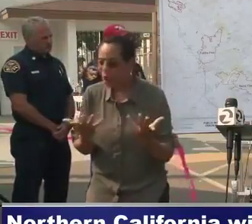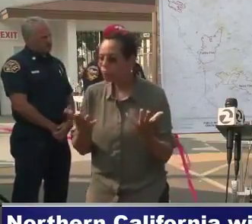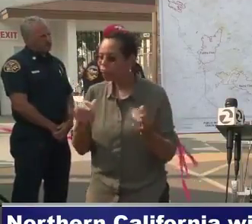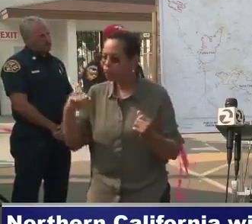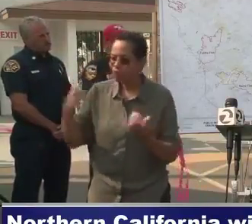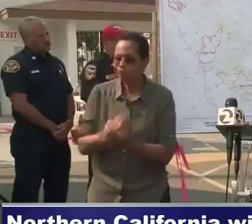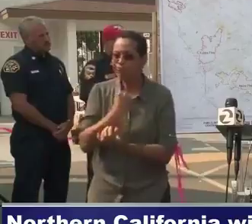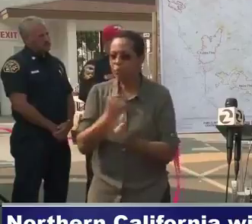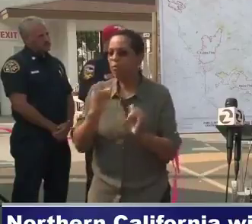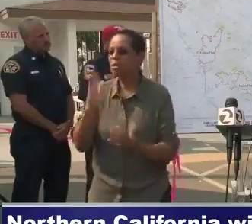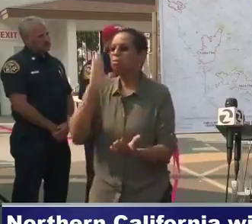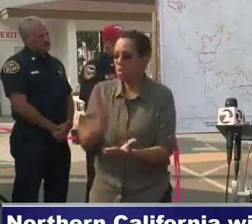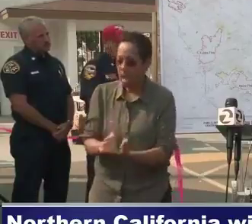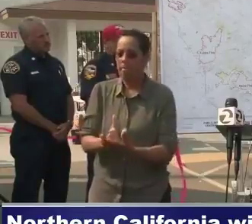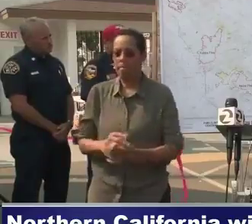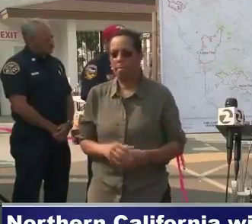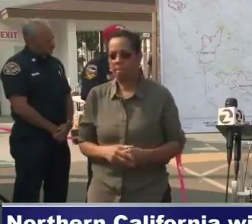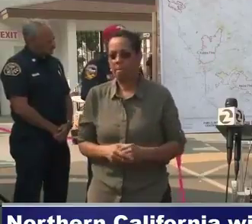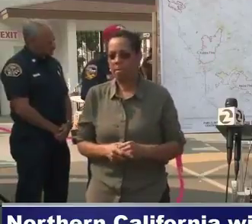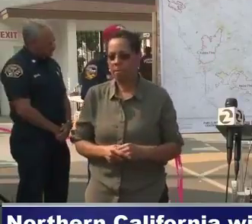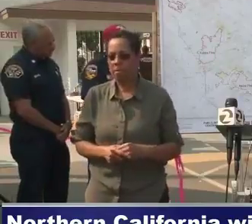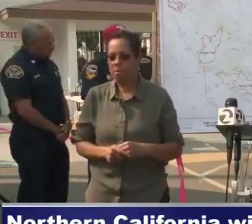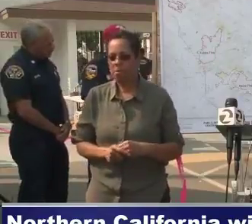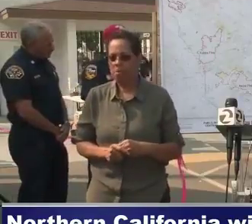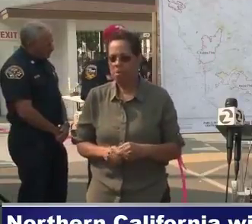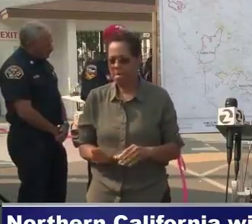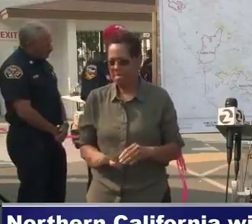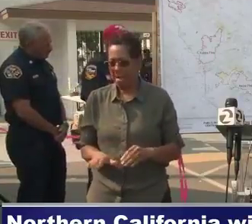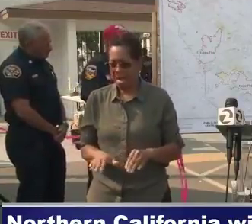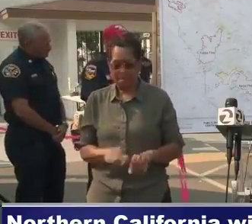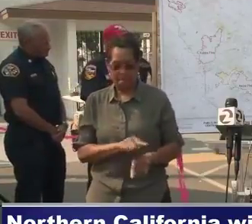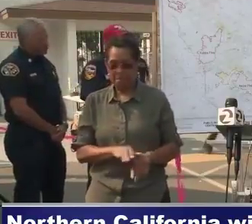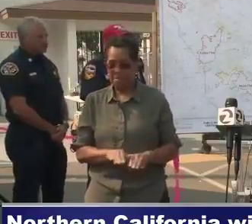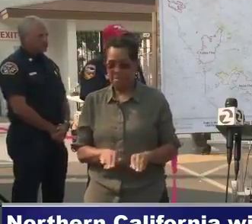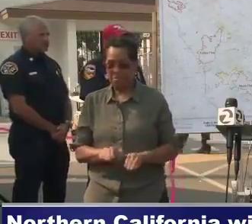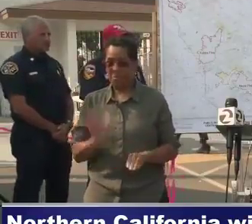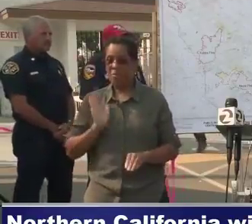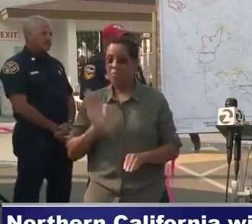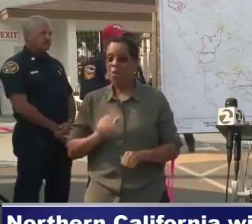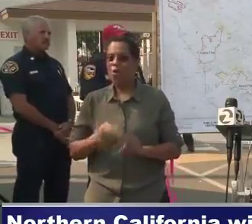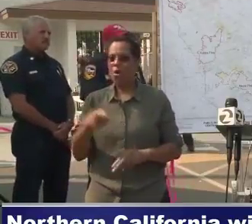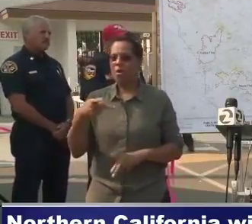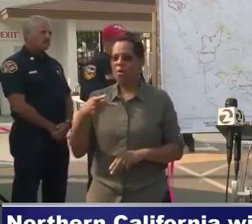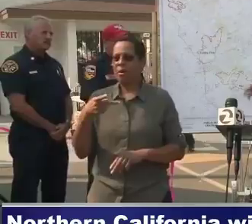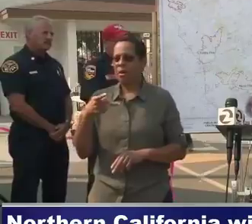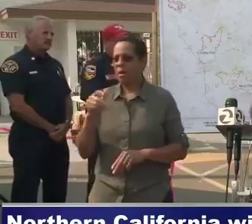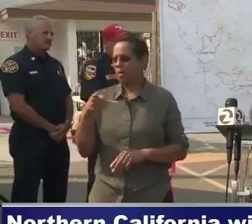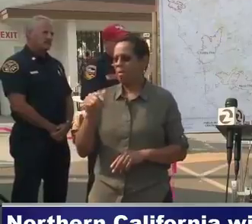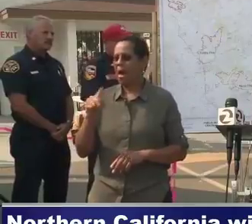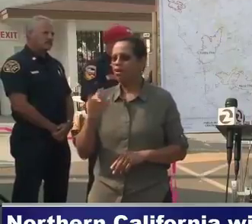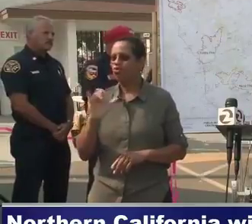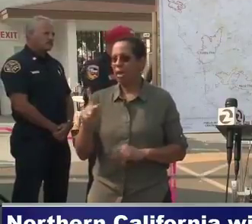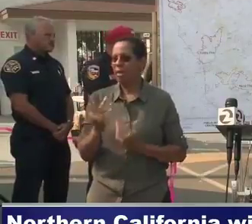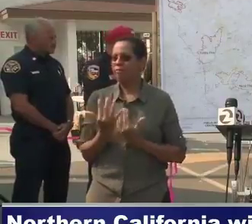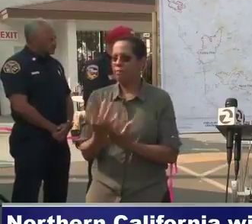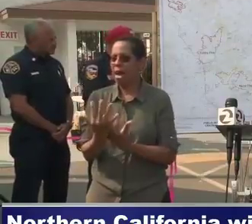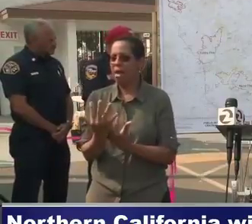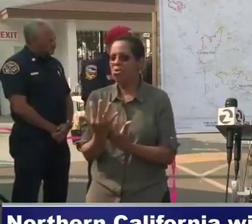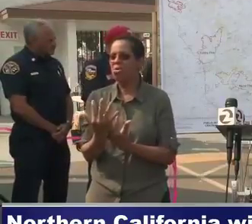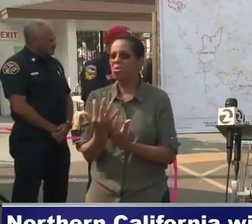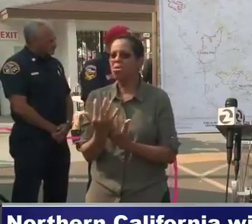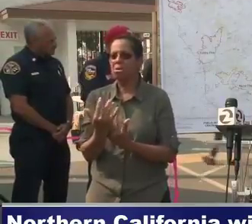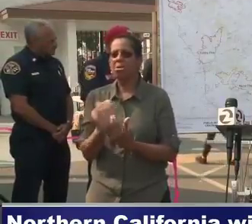As we come around the bottom of the fire, which used to be the old Patrick fire, comfort level is really good where it squirts out there towards the bottom on the